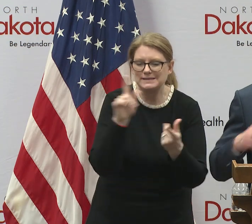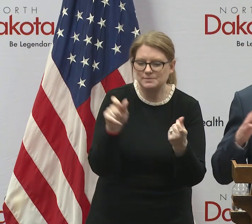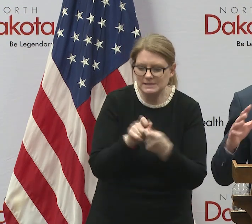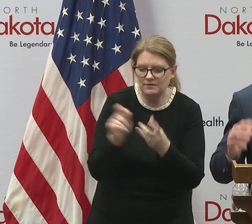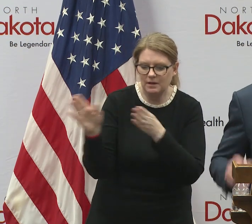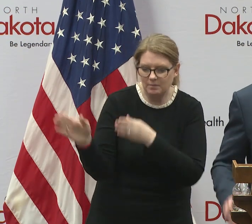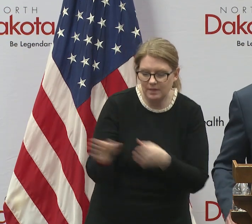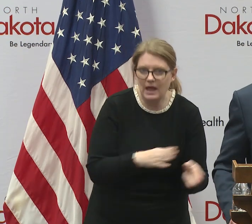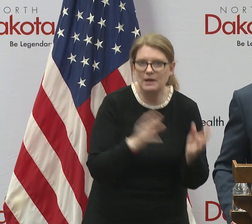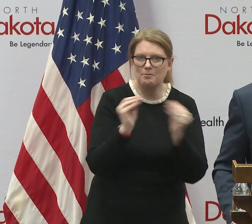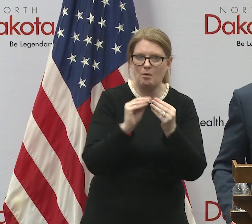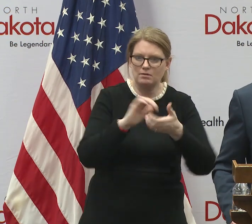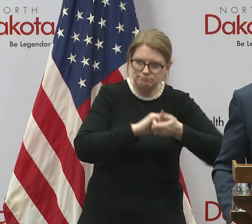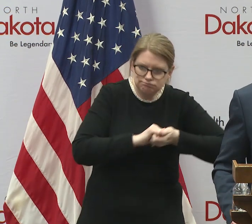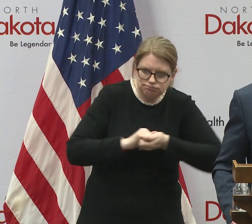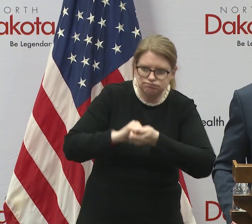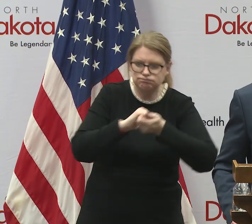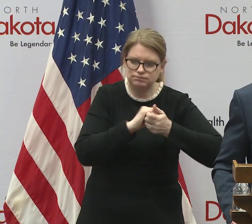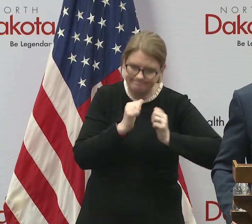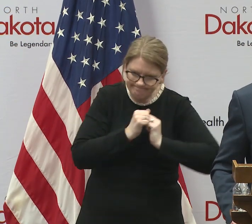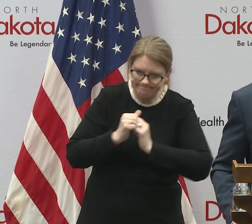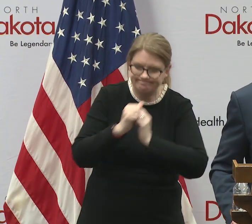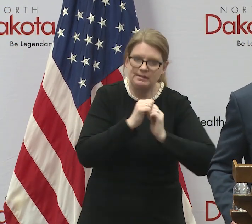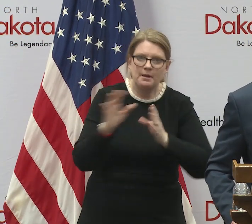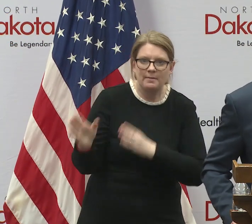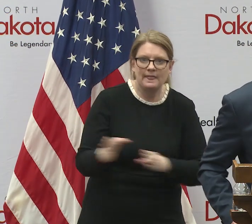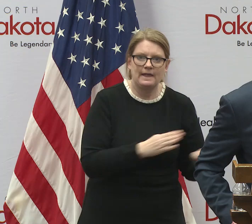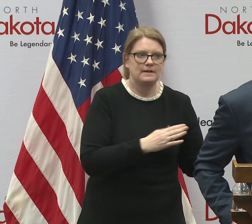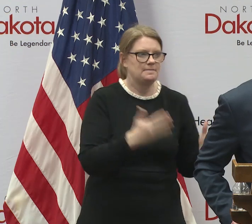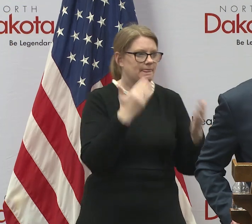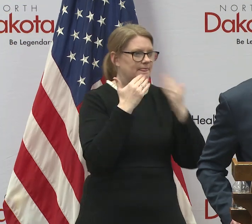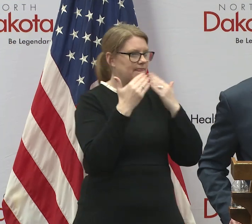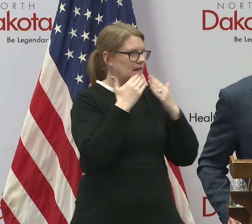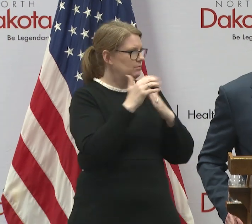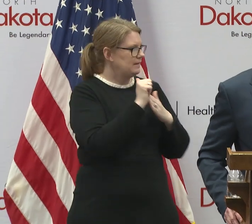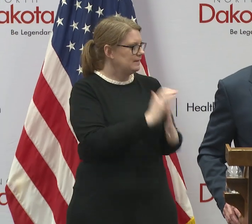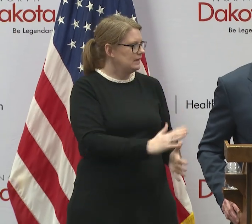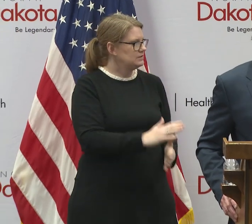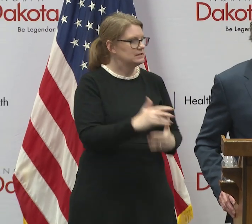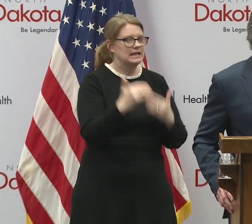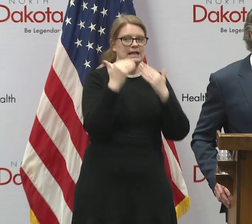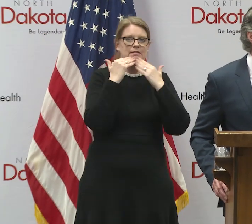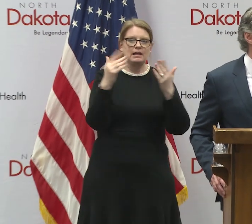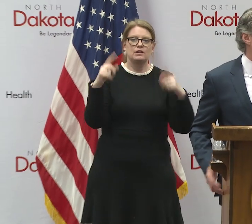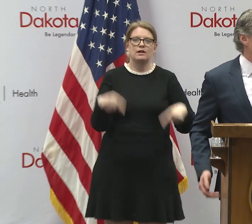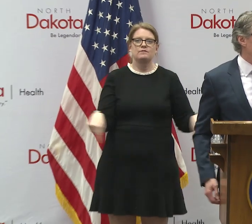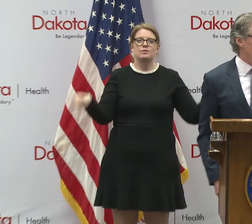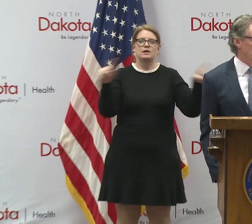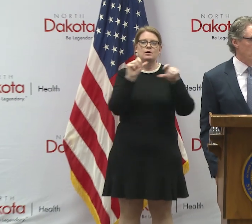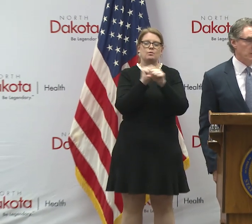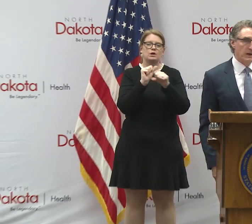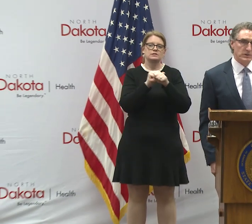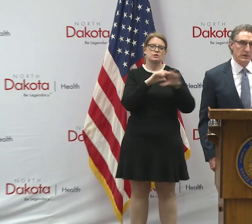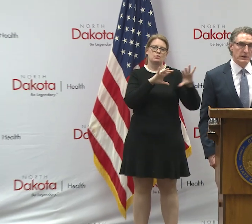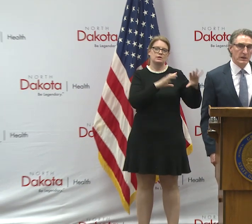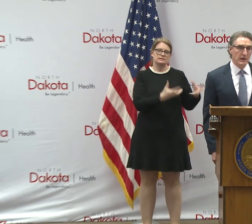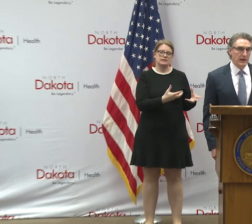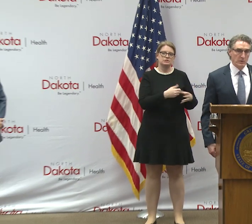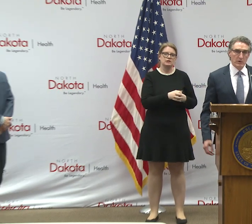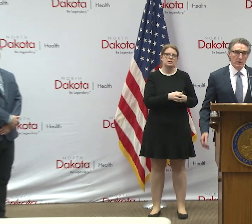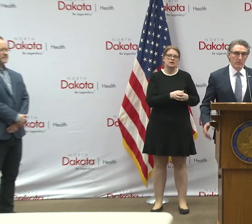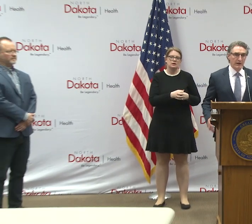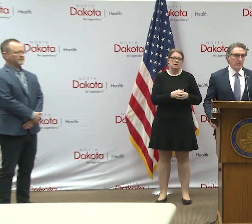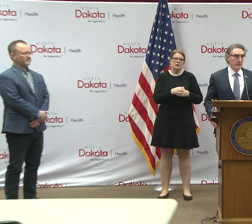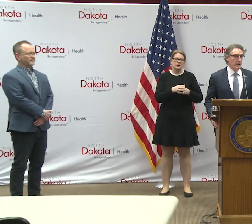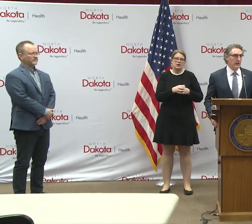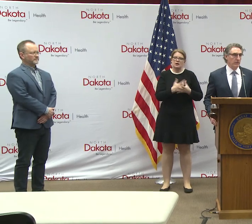more collaborative planning than we've done before. But again, thank you to the leaders. Thank you to everybody that works in your organization, and especially, as